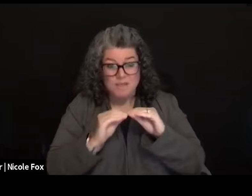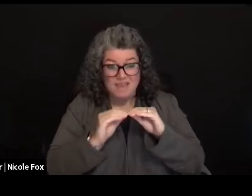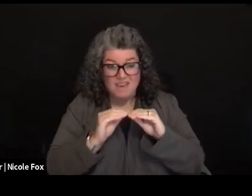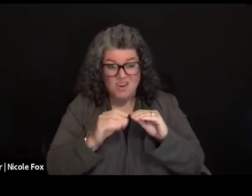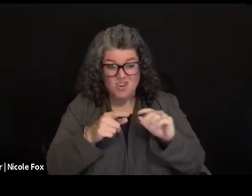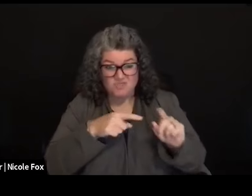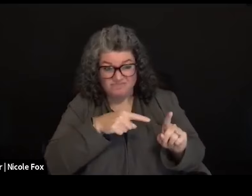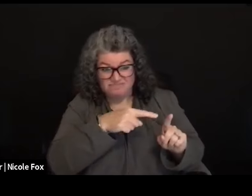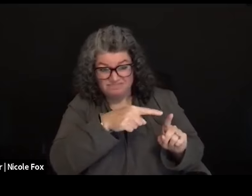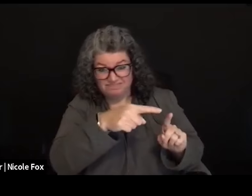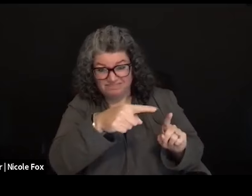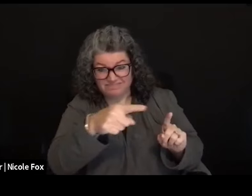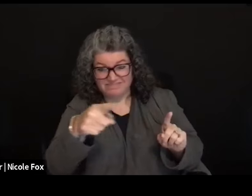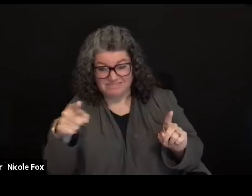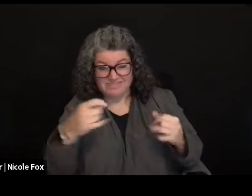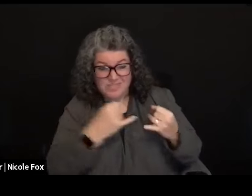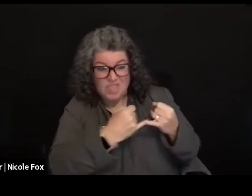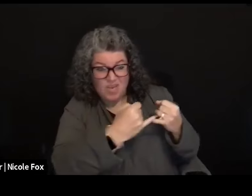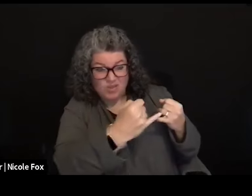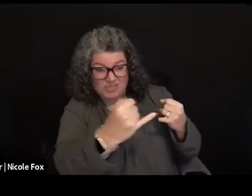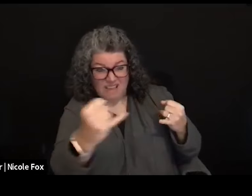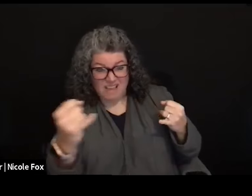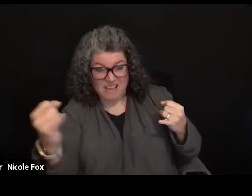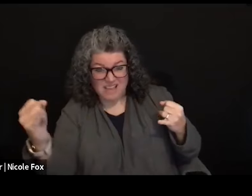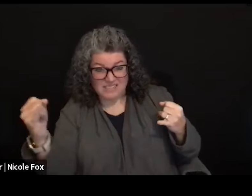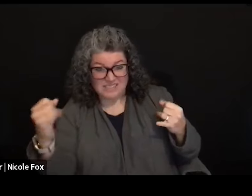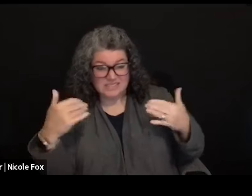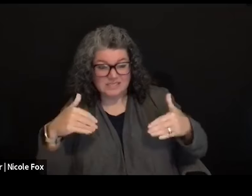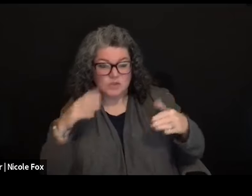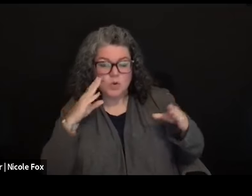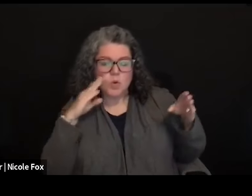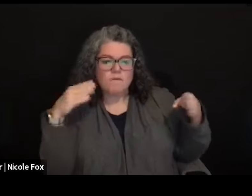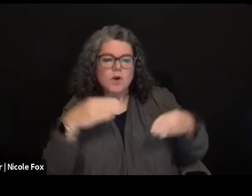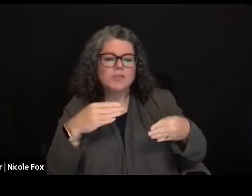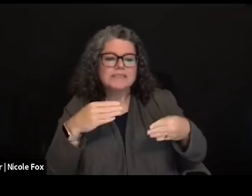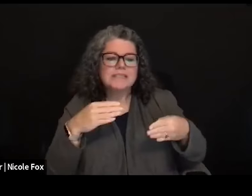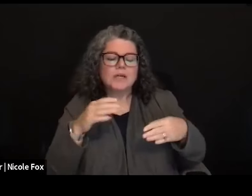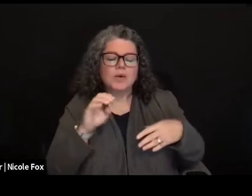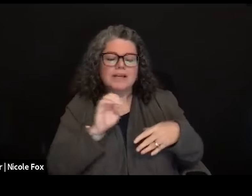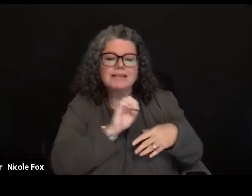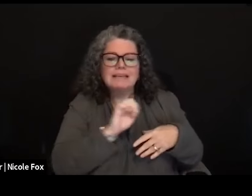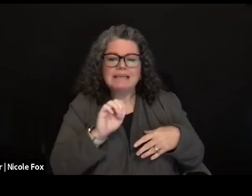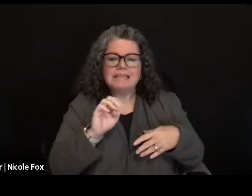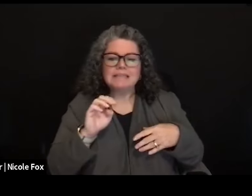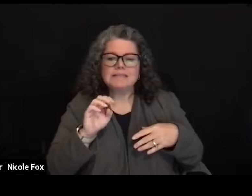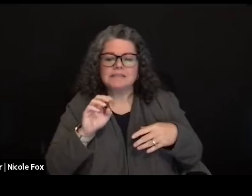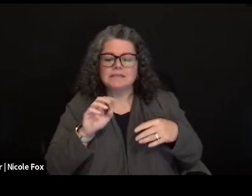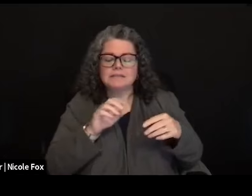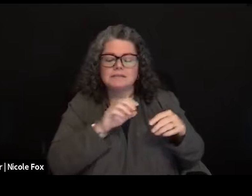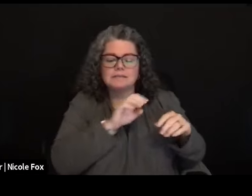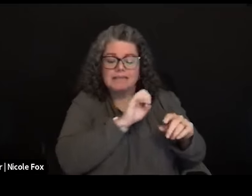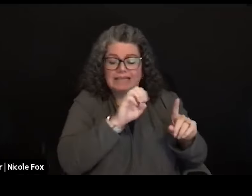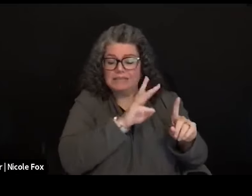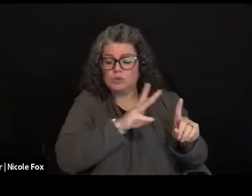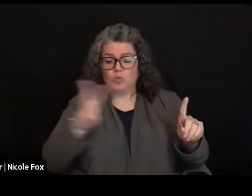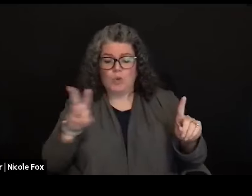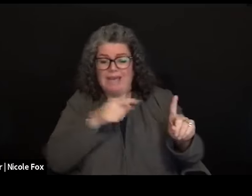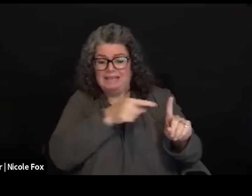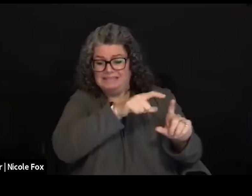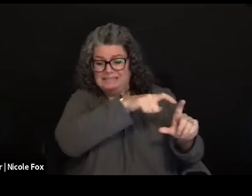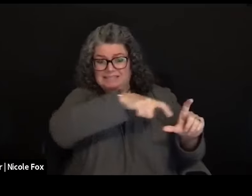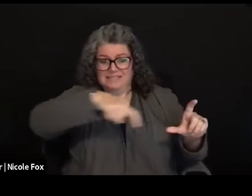distribution transmission lines as well. We are focusing on key east-west connectors. The video that you see is now